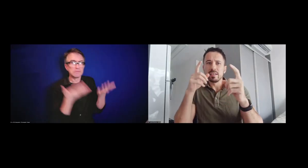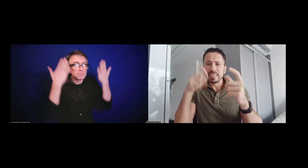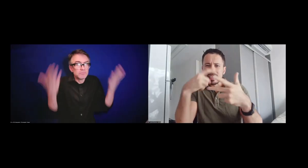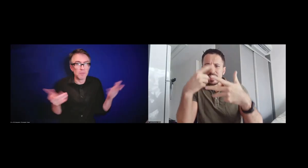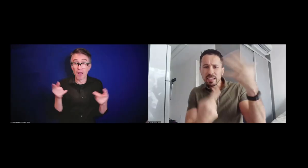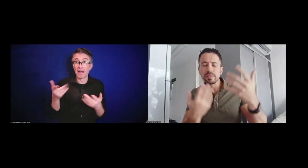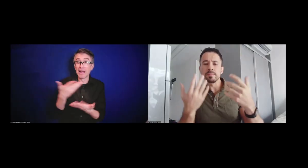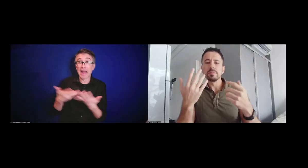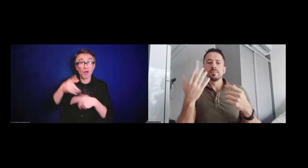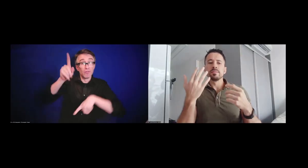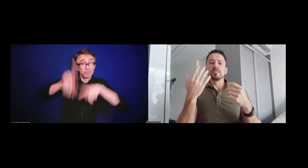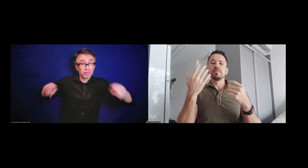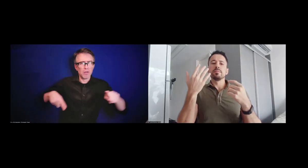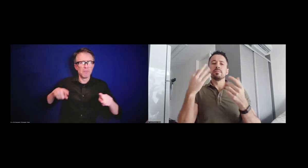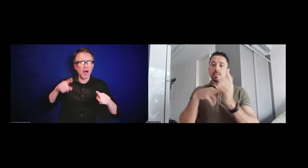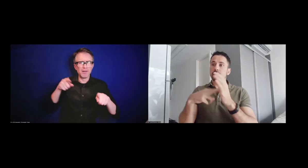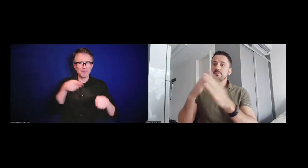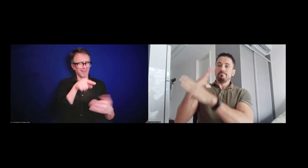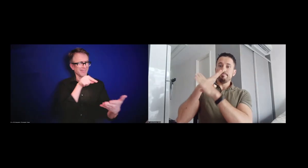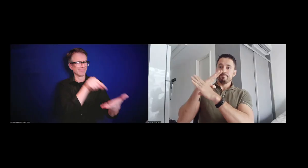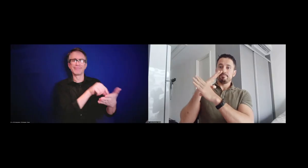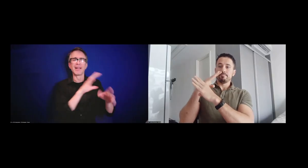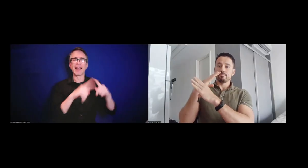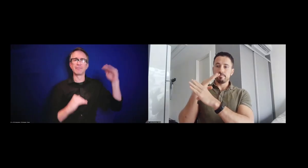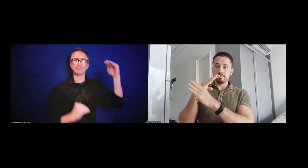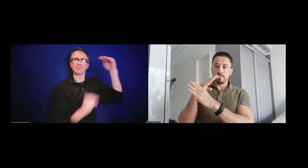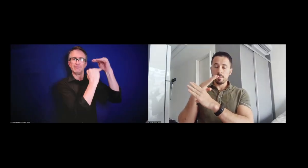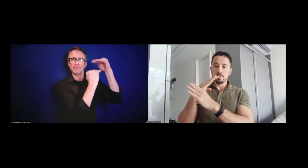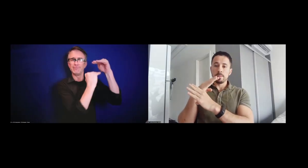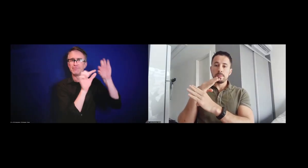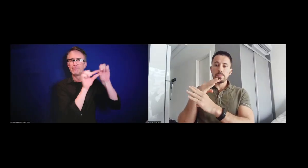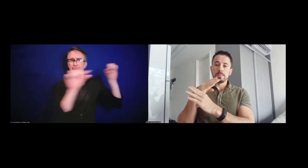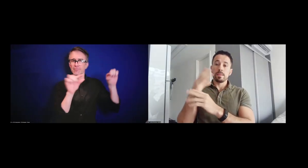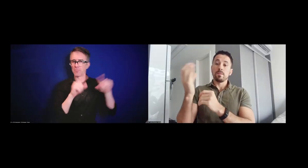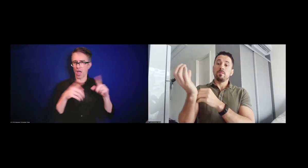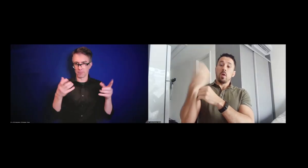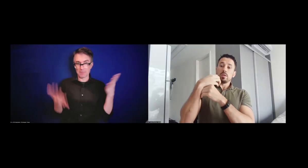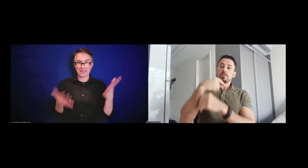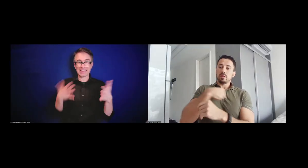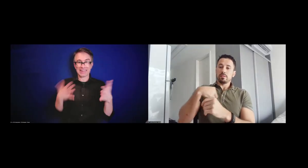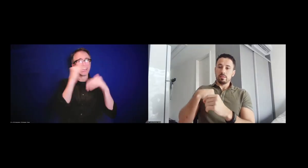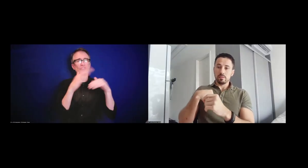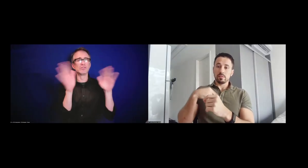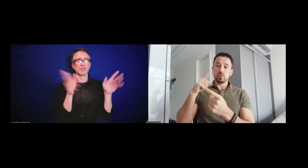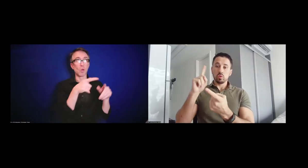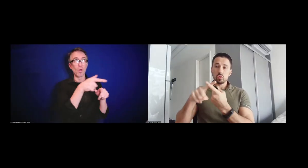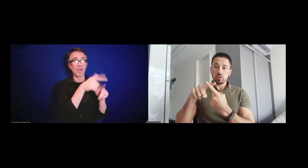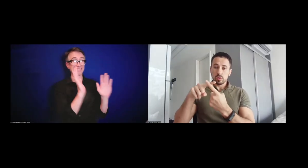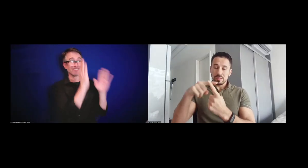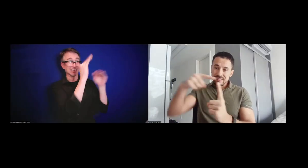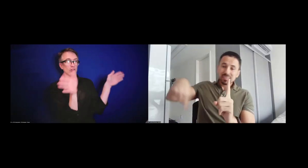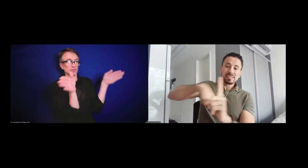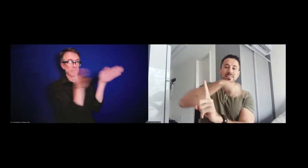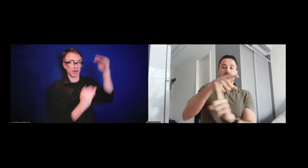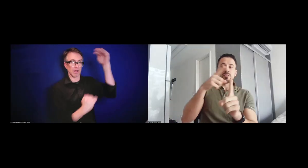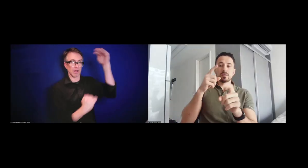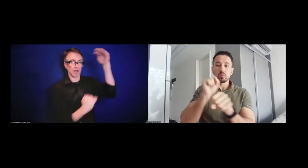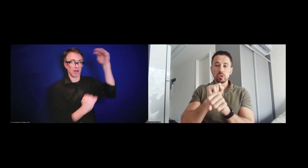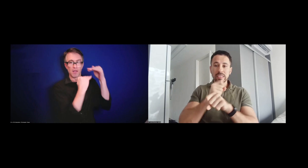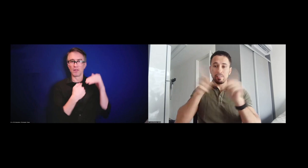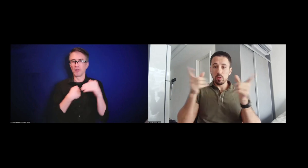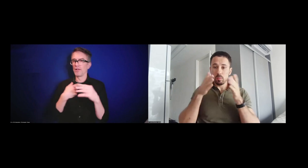to healthcare, for example, how does that differ from deaf male access to healthcare, and what are the barriers that face some of